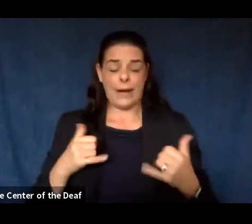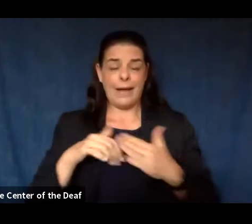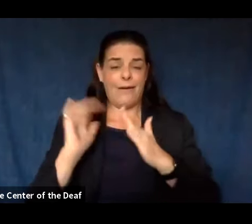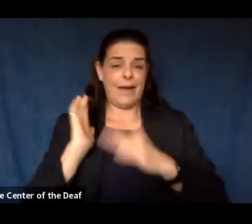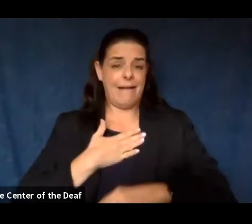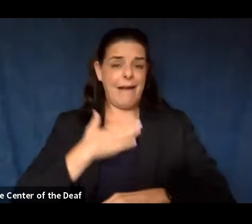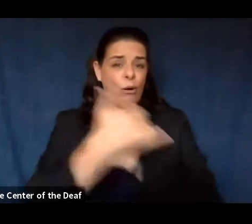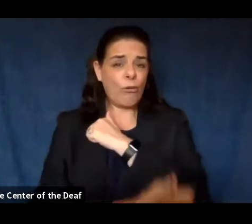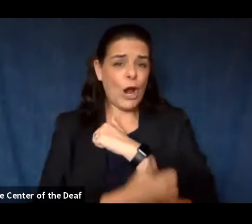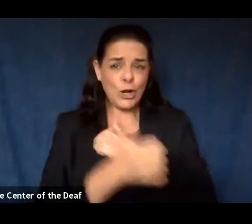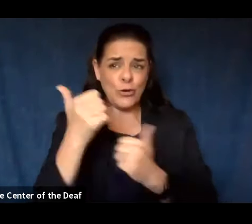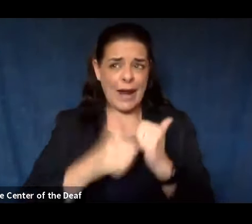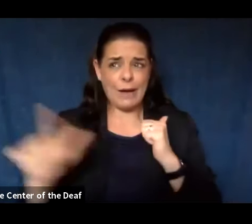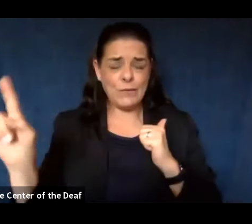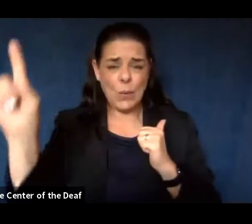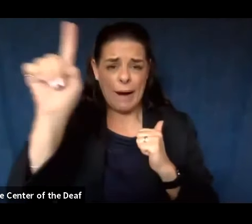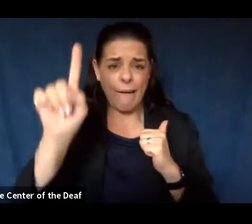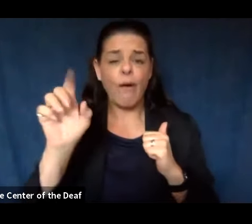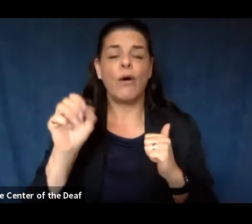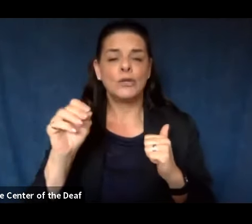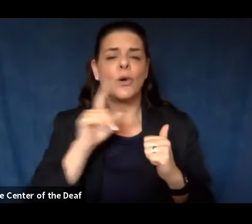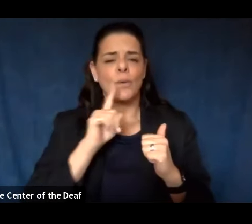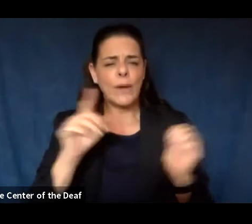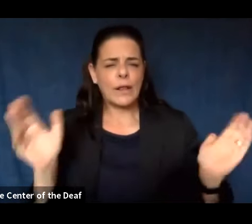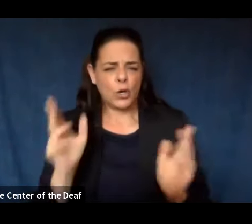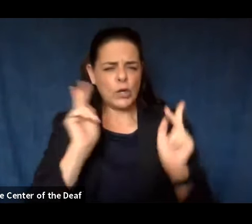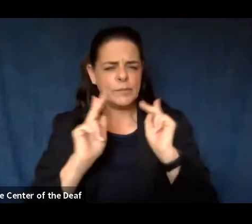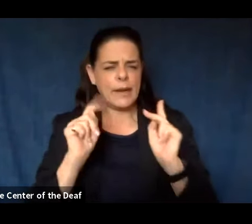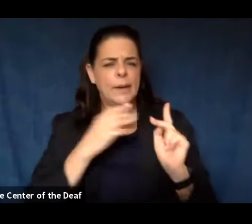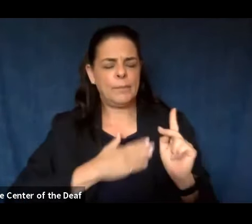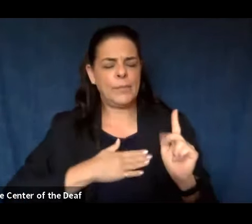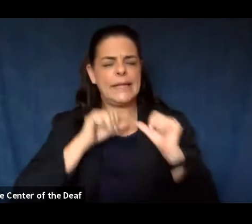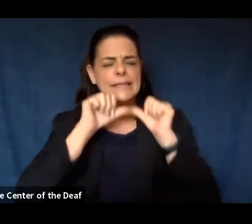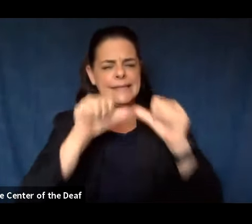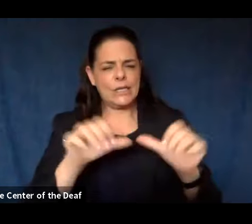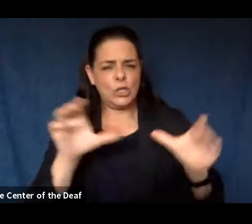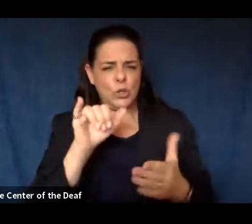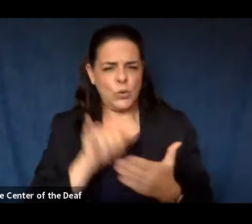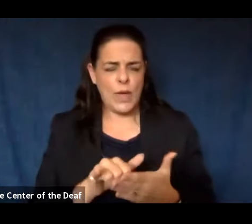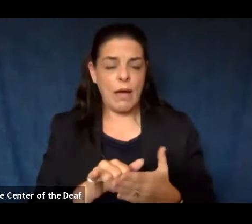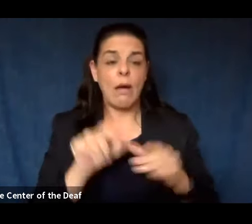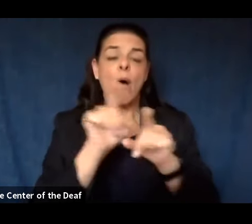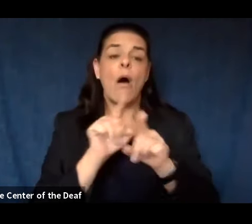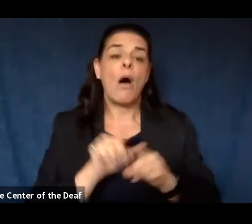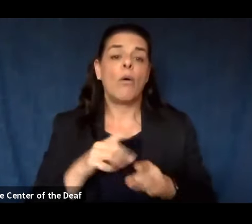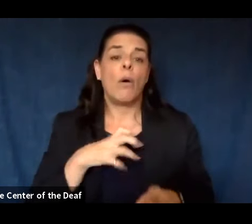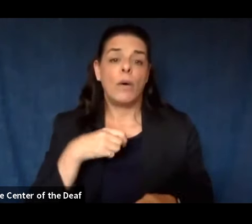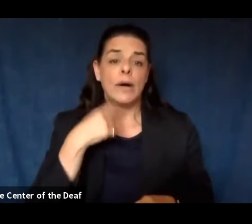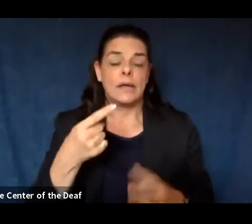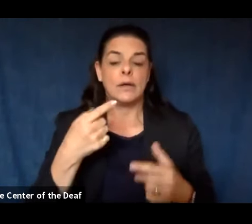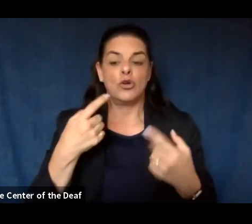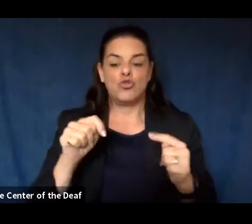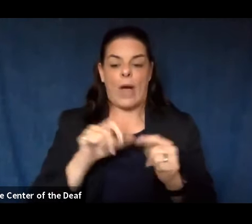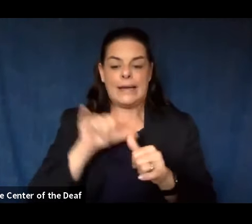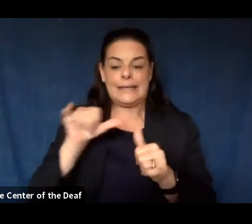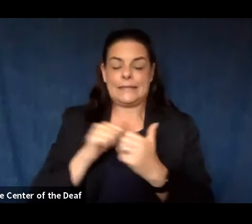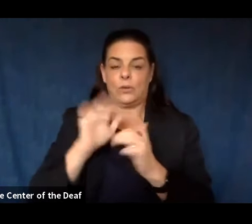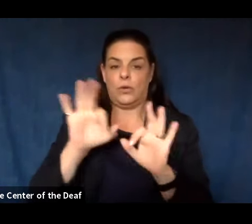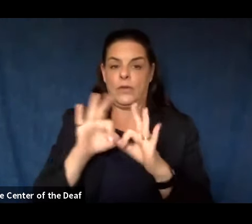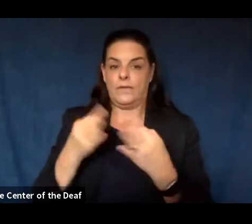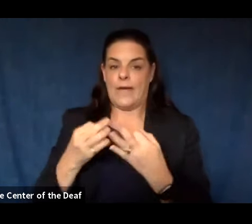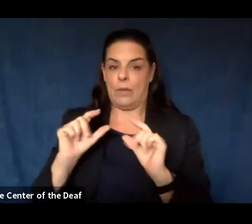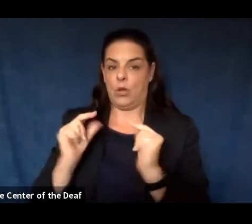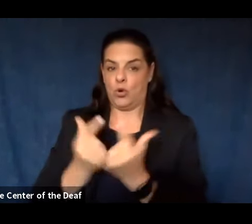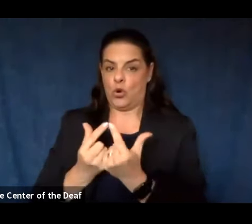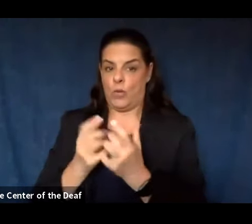And so just really encouraging people to continue to do those. I would also say try to stay within your family groups as much as